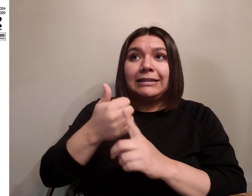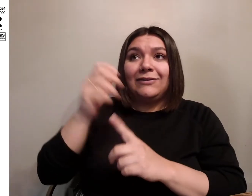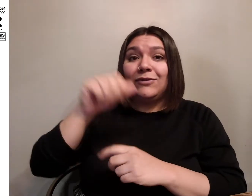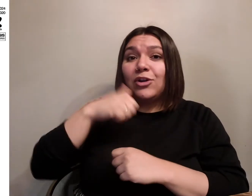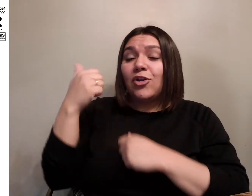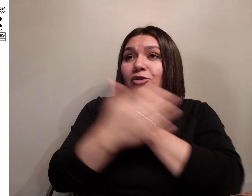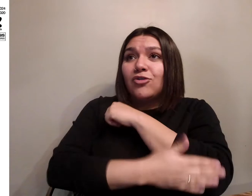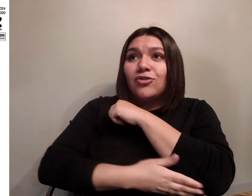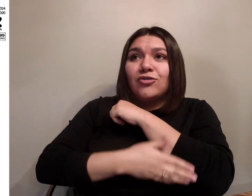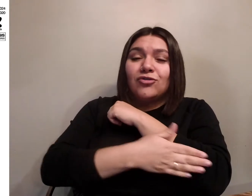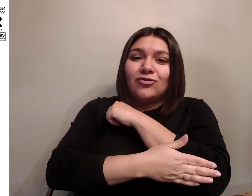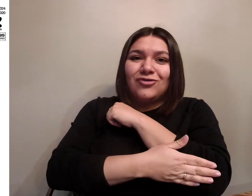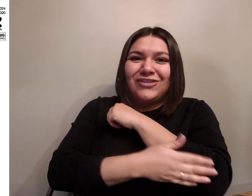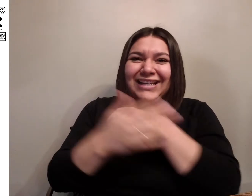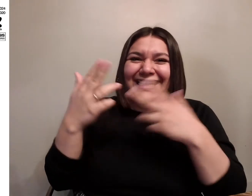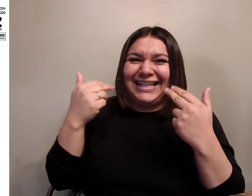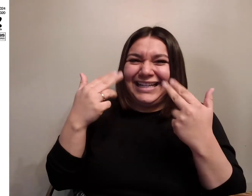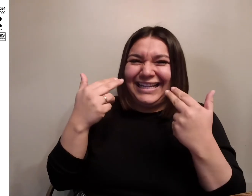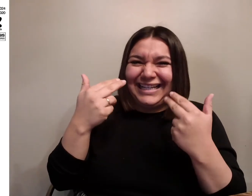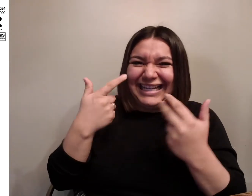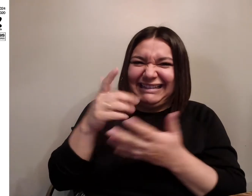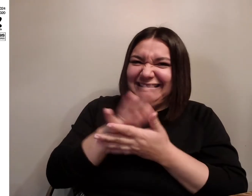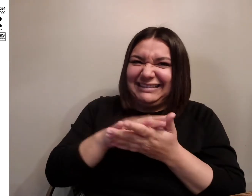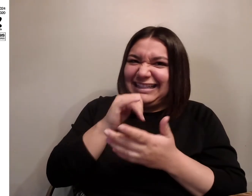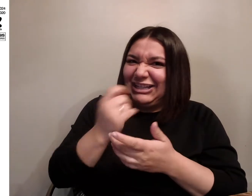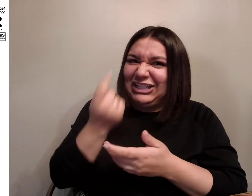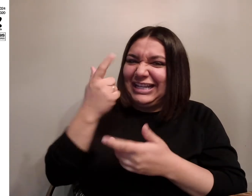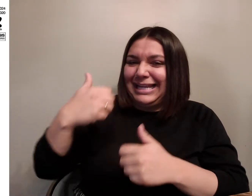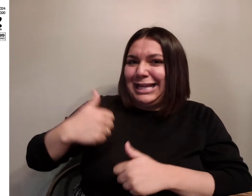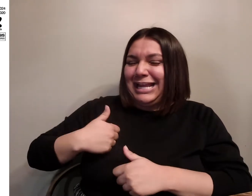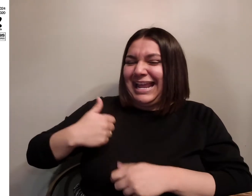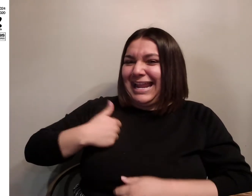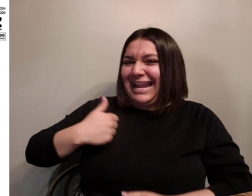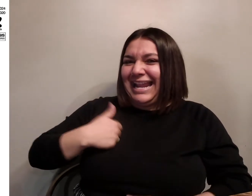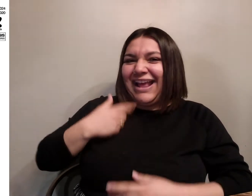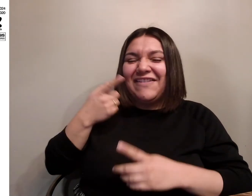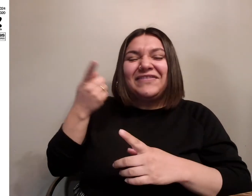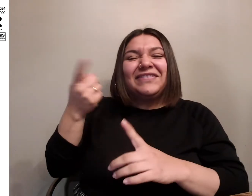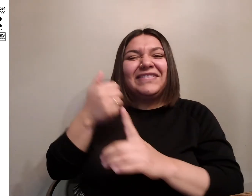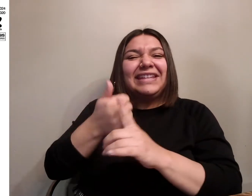think, that Canada was another country.